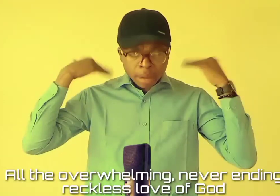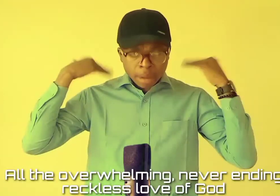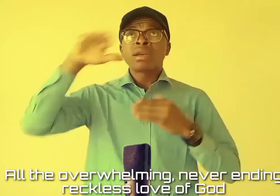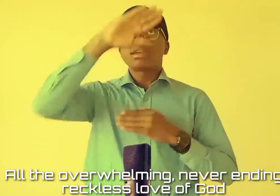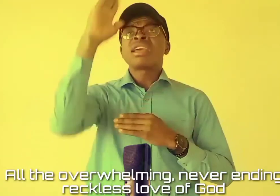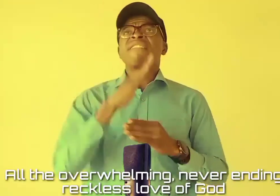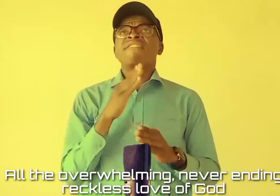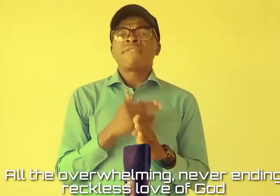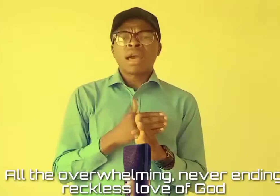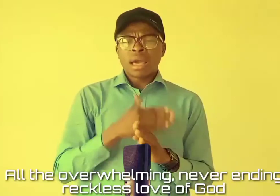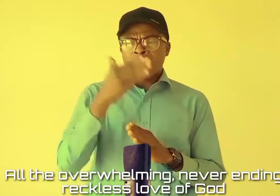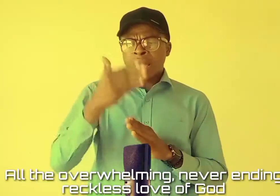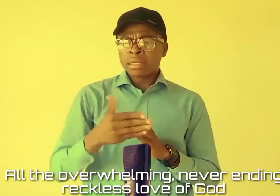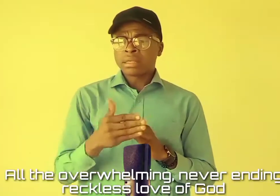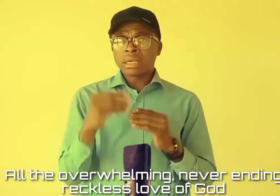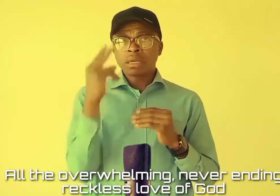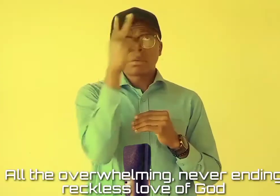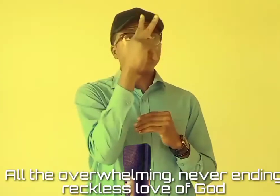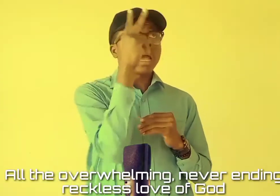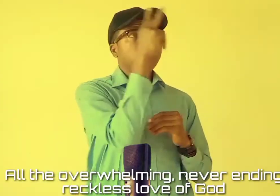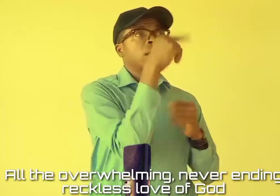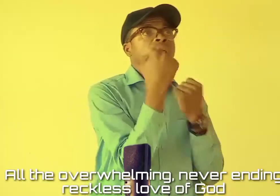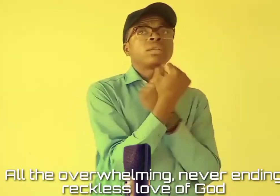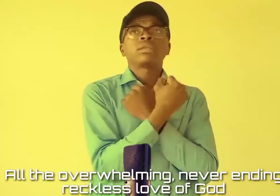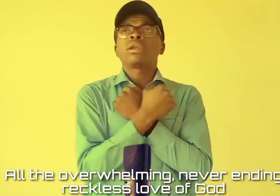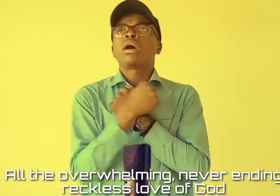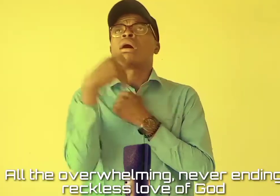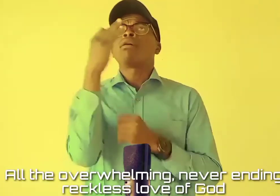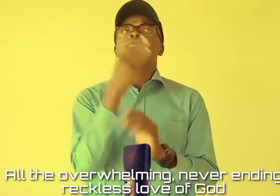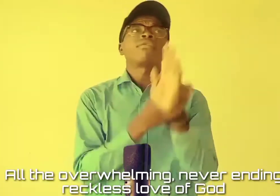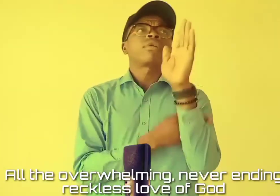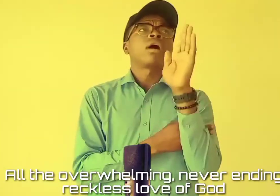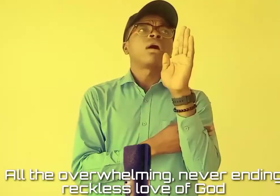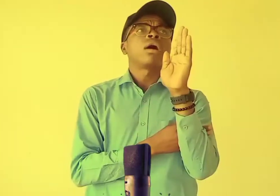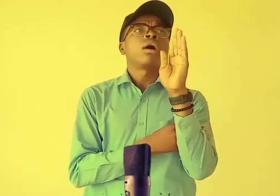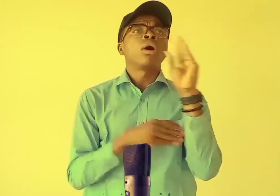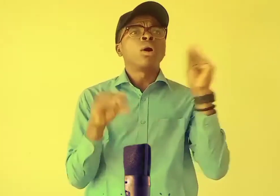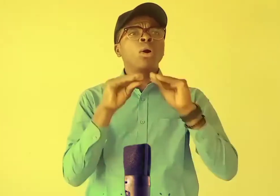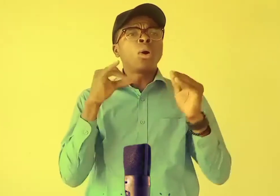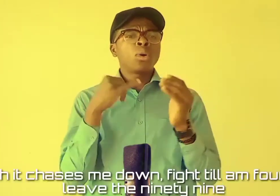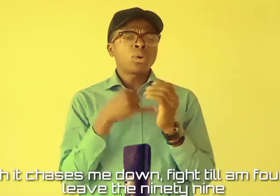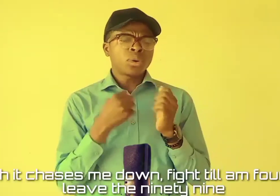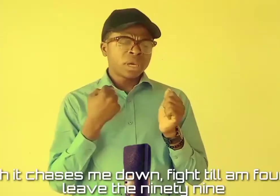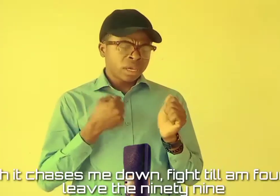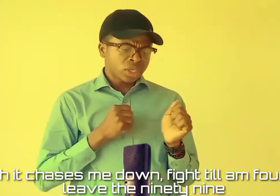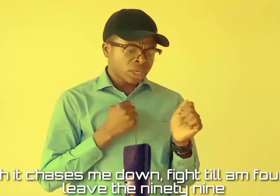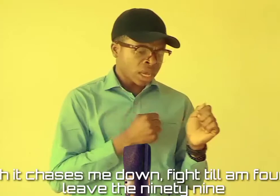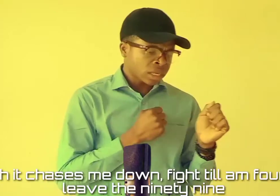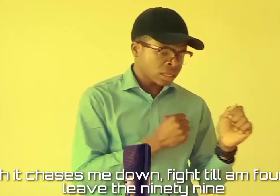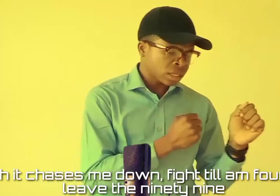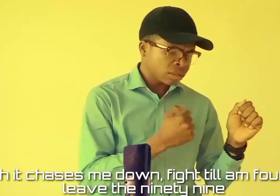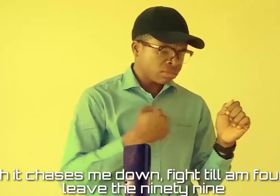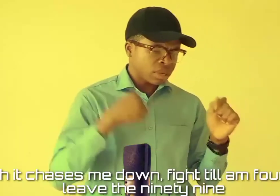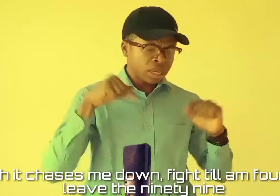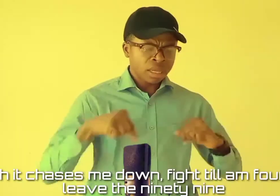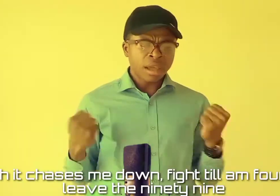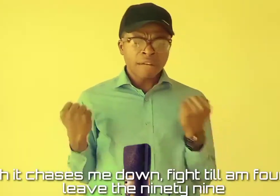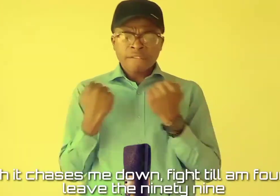Overwhelming, never-ending, reckless love of God. Oh, he chases me down,